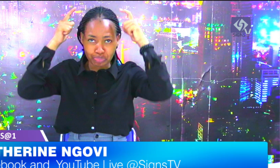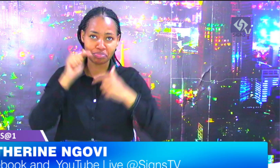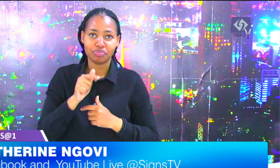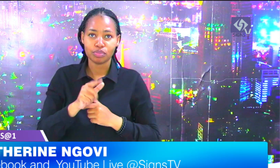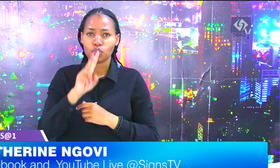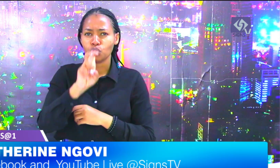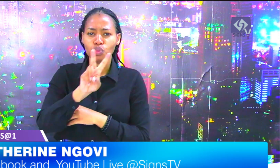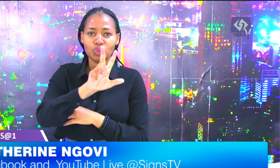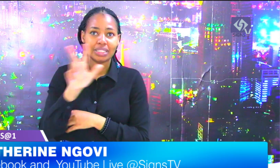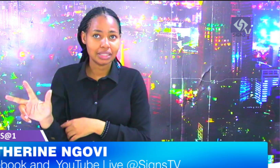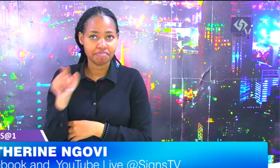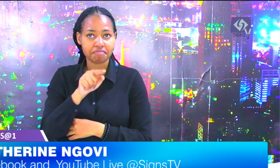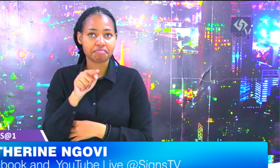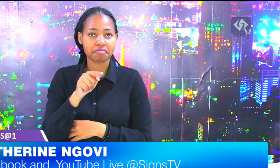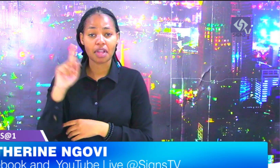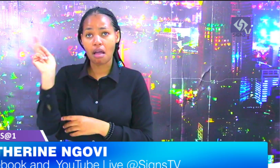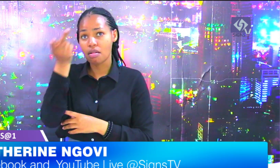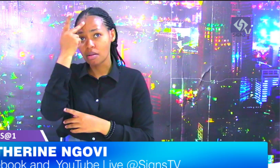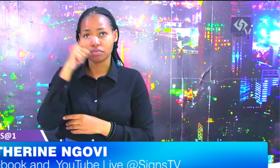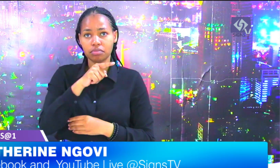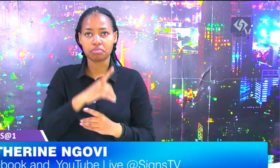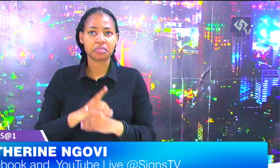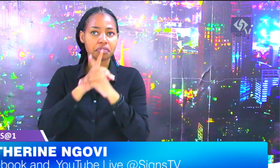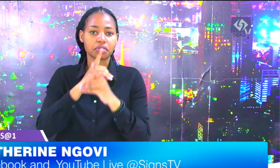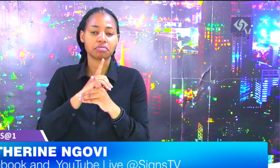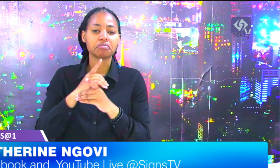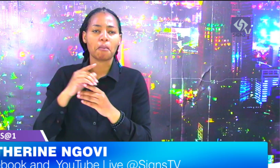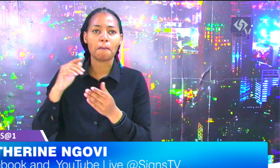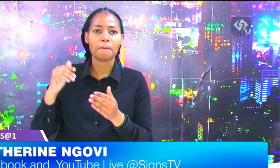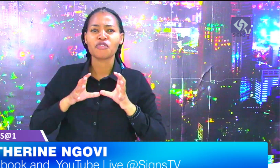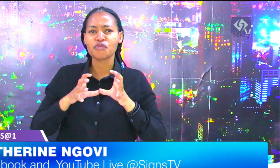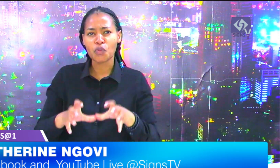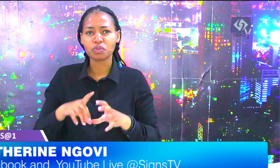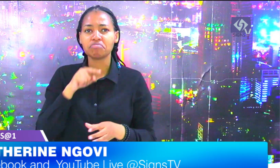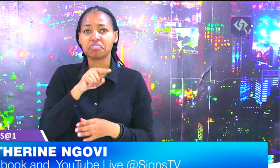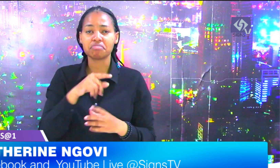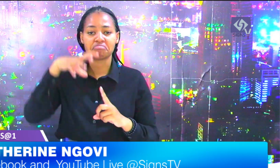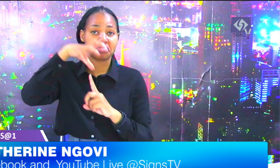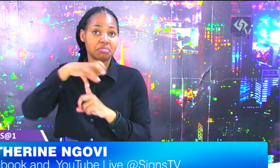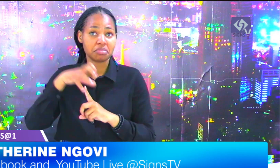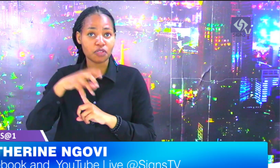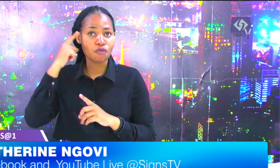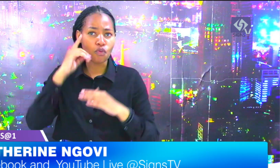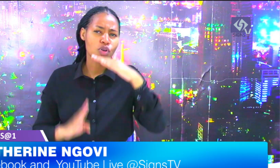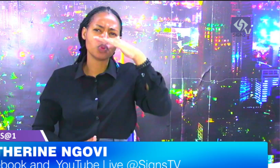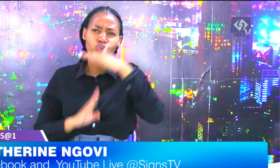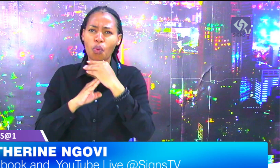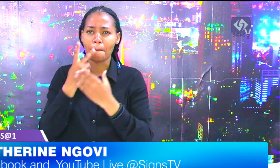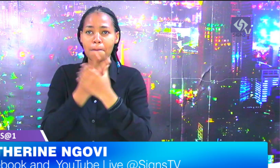A total of 14 teams drawn from various formations, brigades and bases of the Kenya